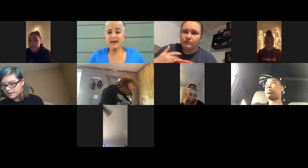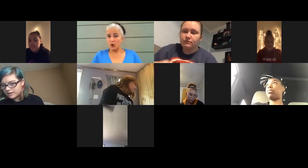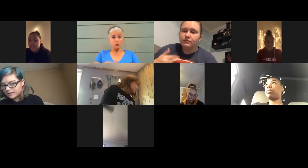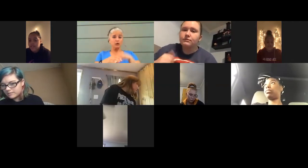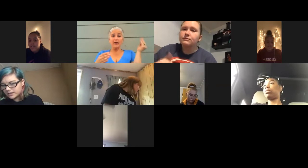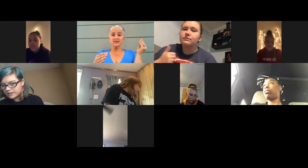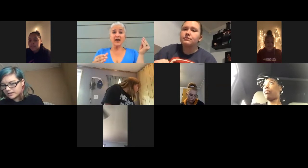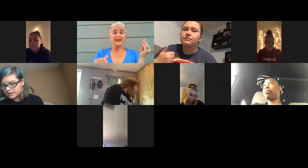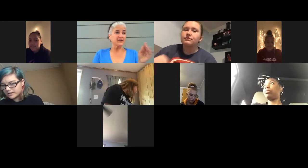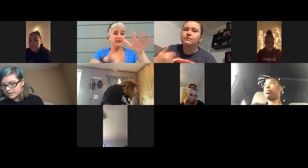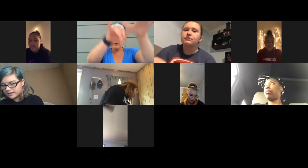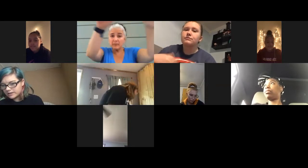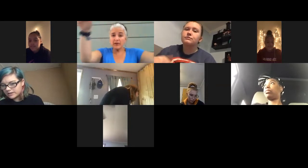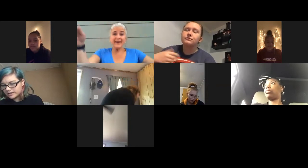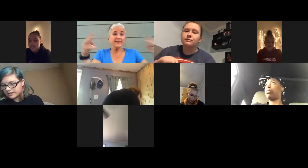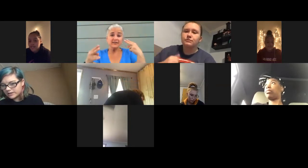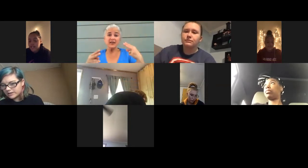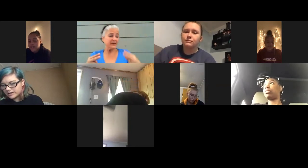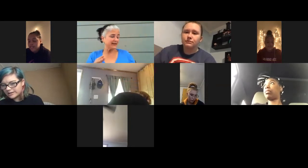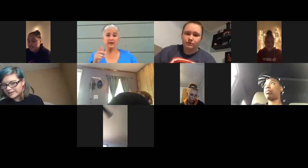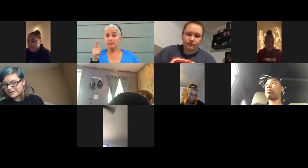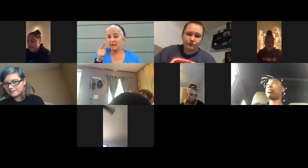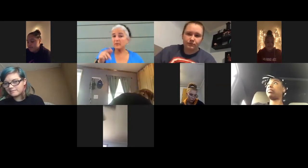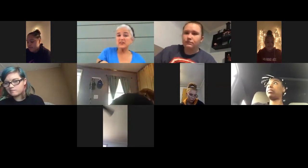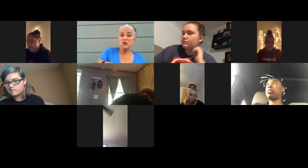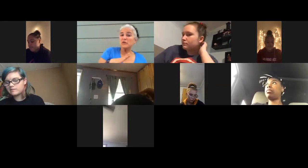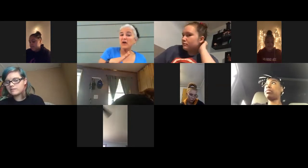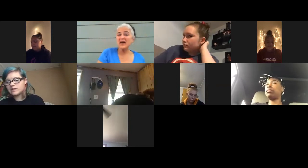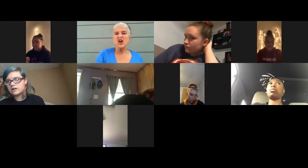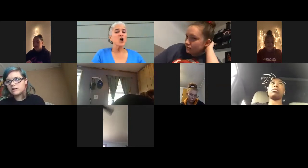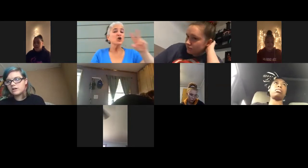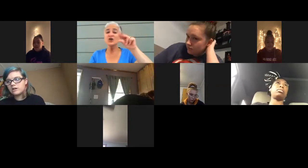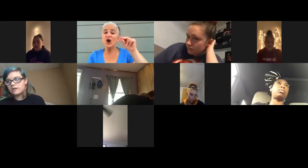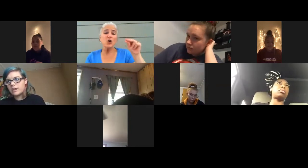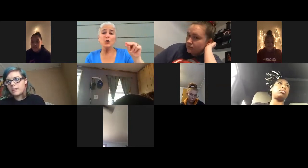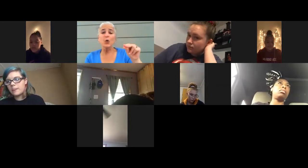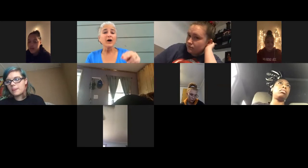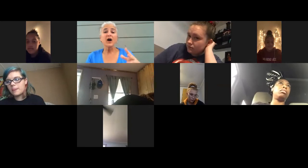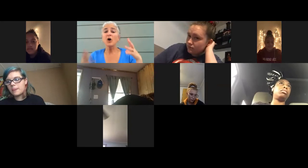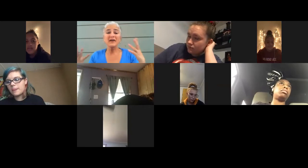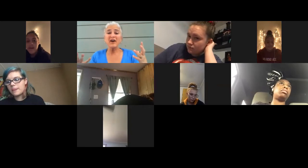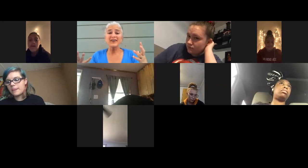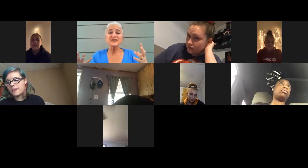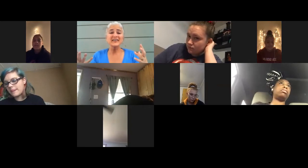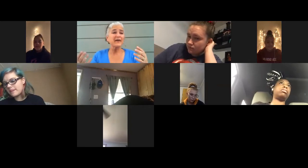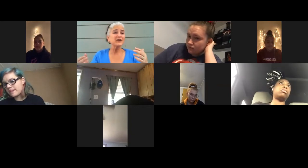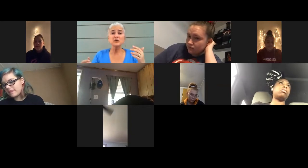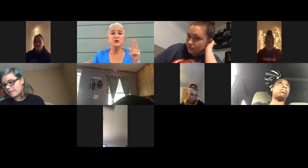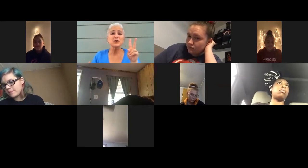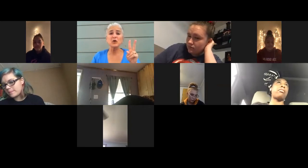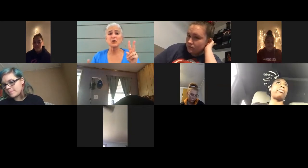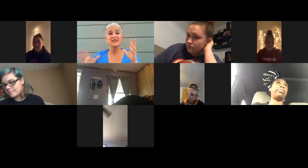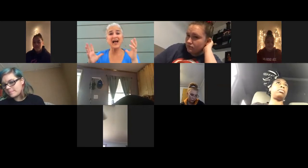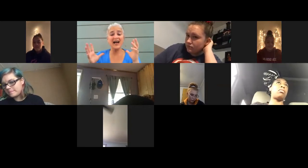think, okay, we'll go outside and they'll be able to play and then see me and I can pet them a little. We're fine. No. Oh my gosh. It's like having